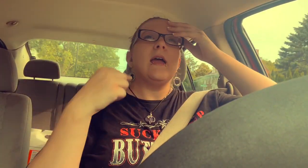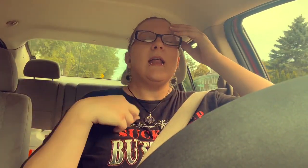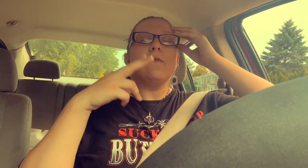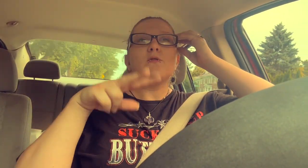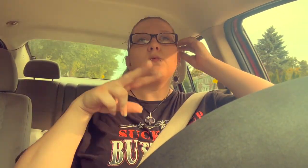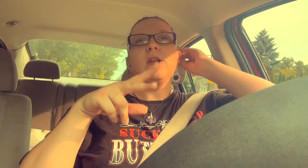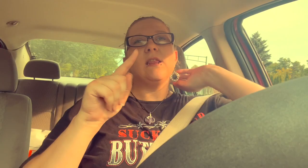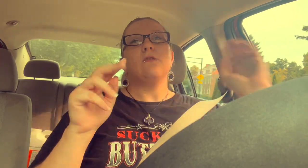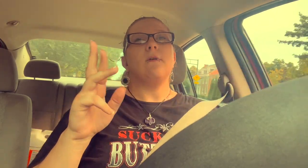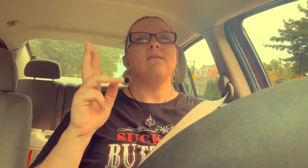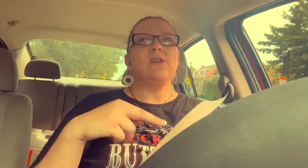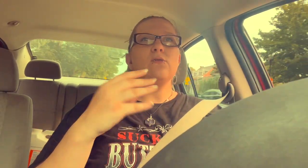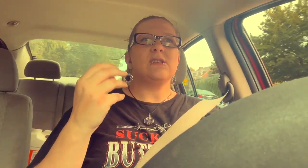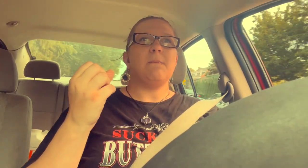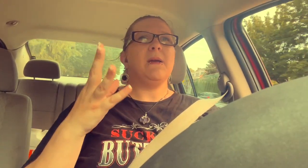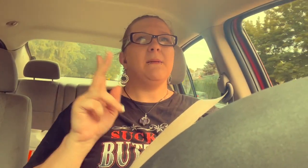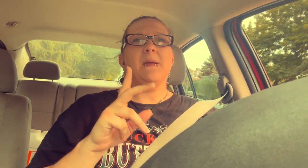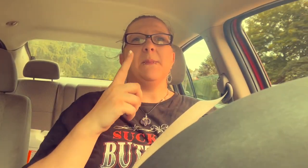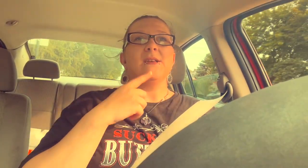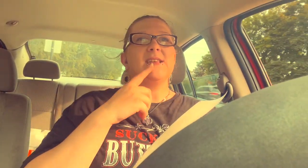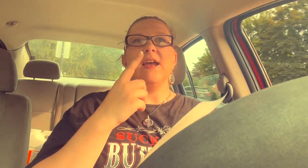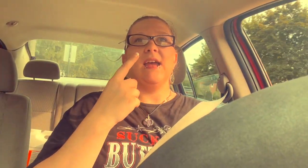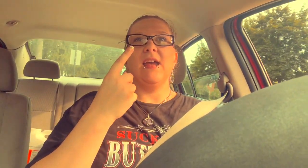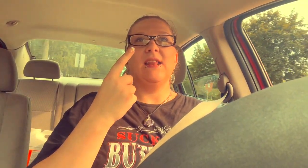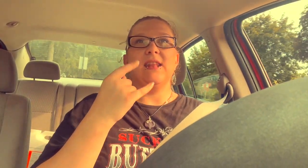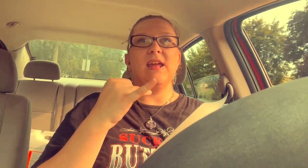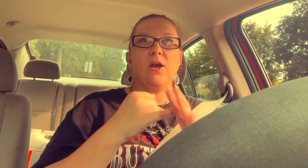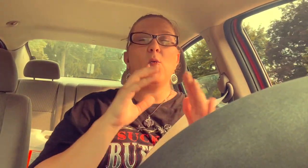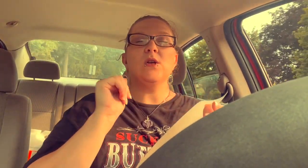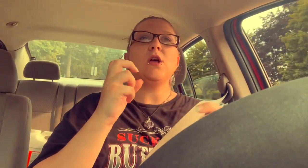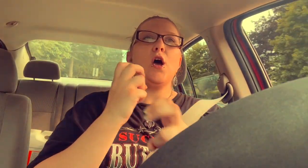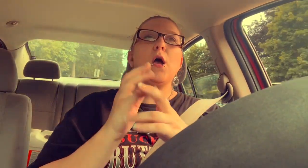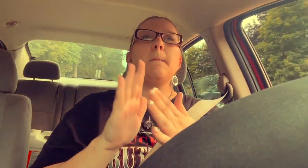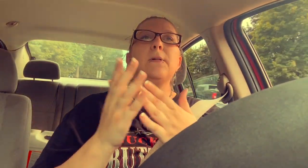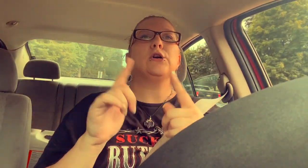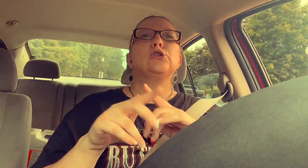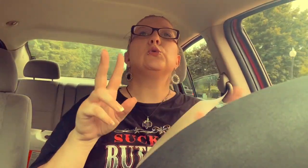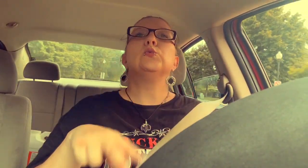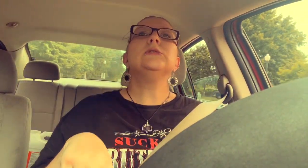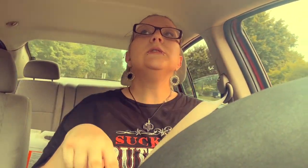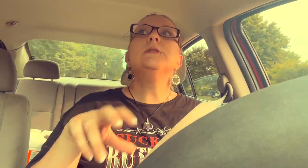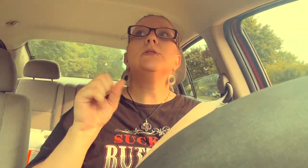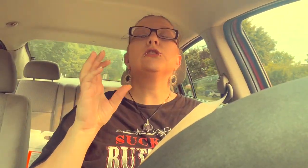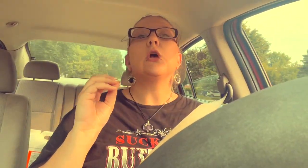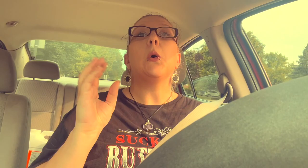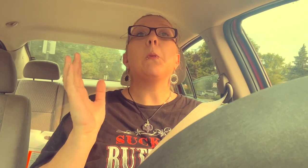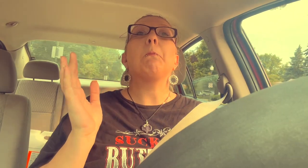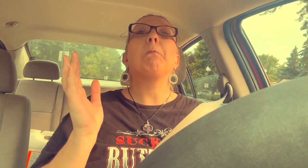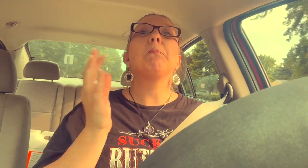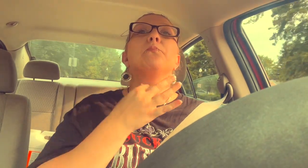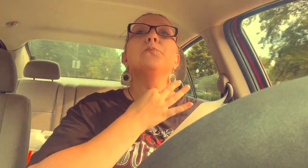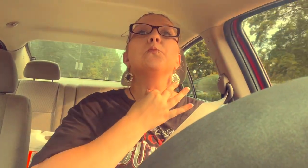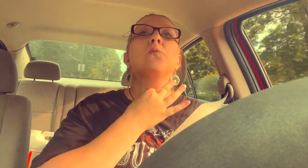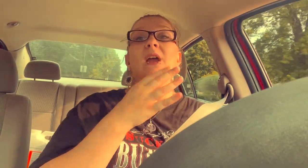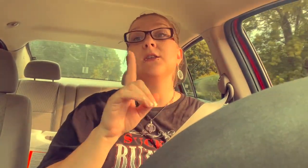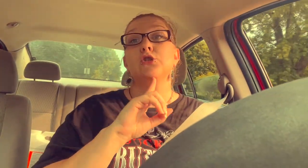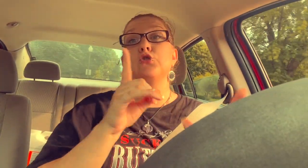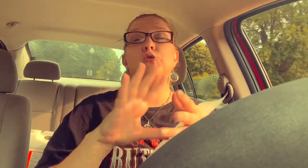I was reading the reviews and many people say it was a hard book to read, so it's a true